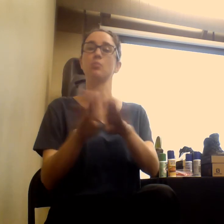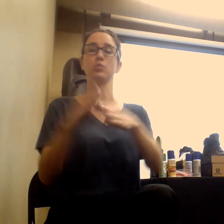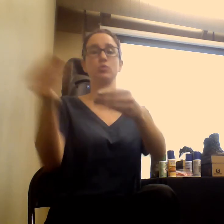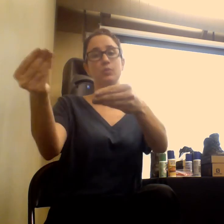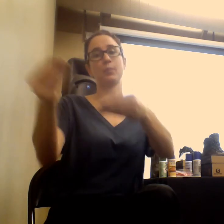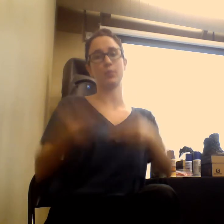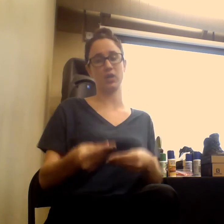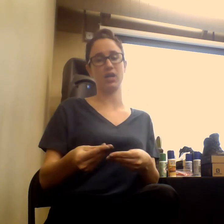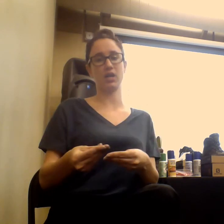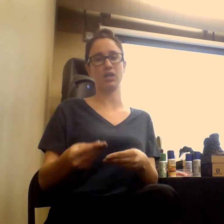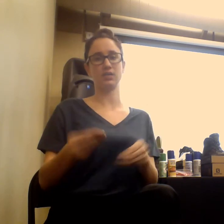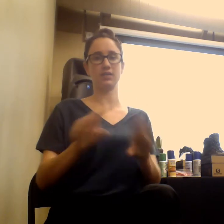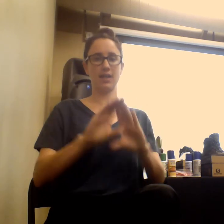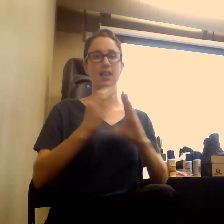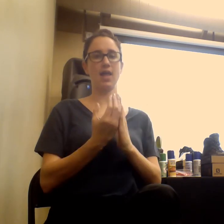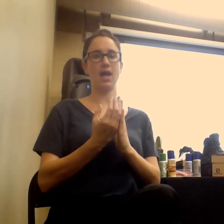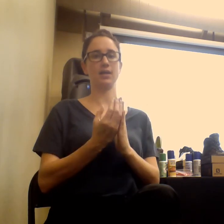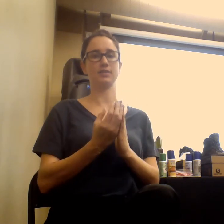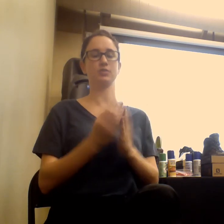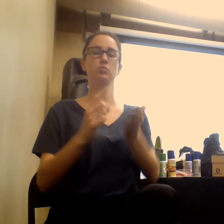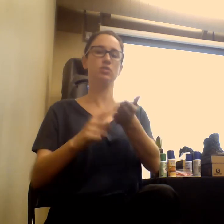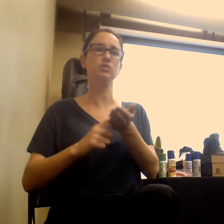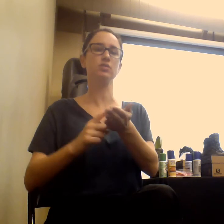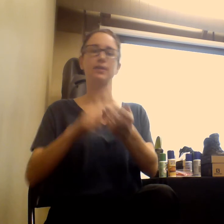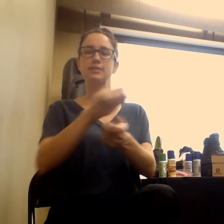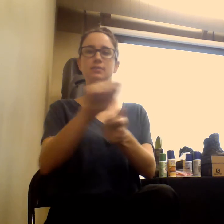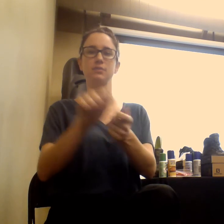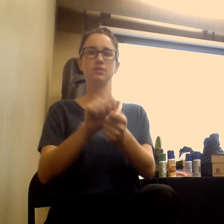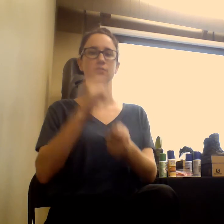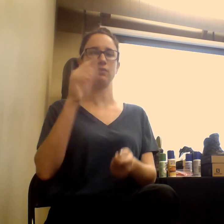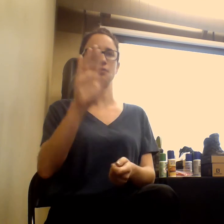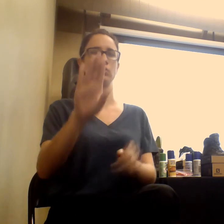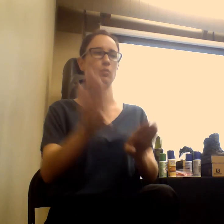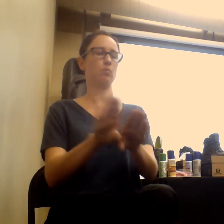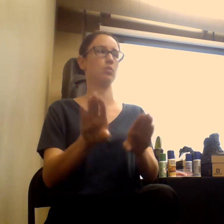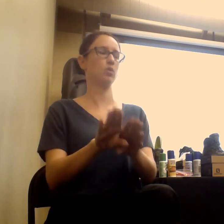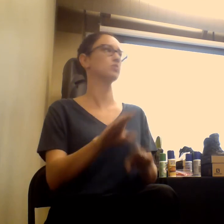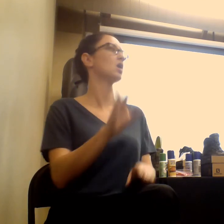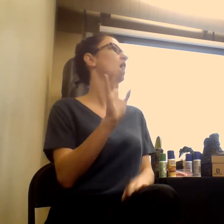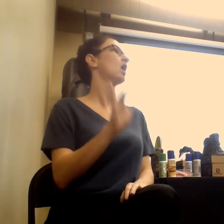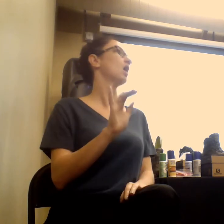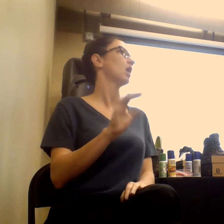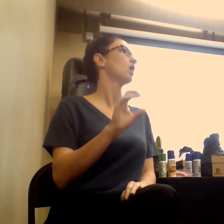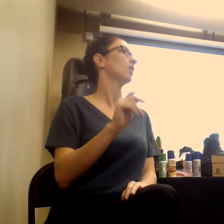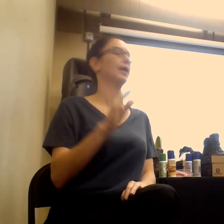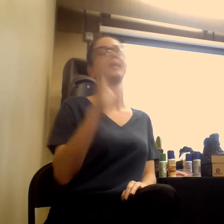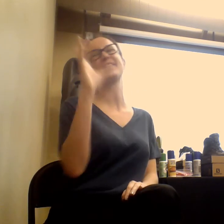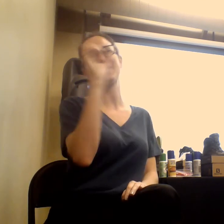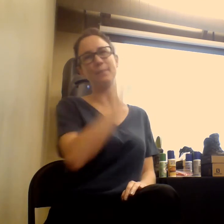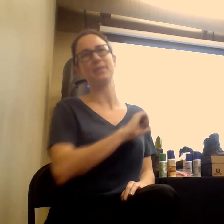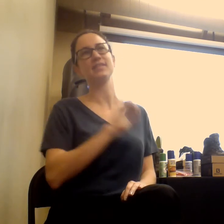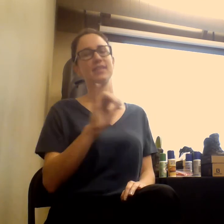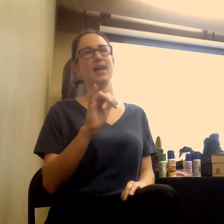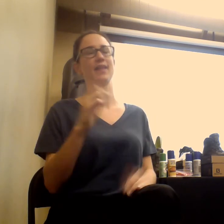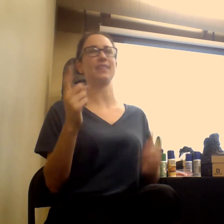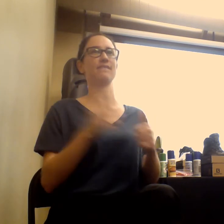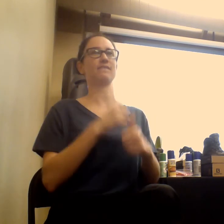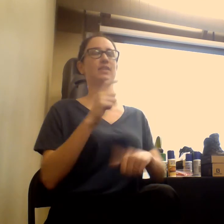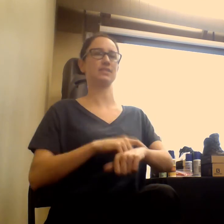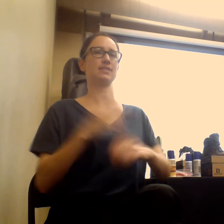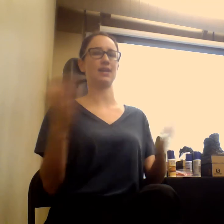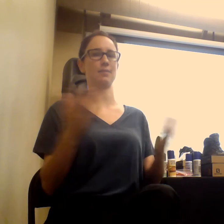here. So I'll let Ivy, our outdoors pro, she runs all that. Now, if you guys, once we're done in here, want to go down to the foot